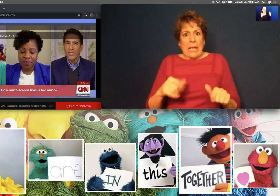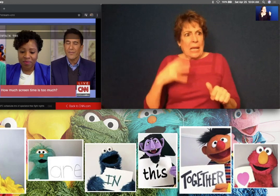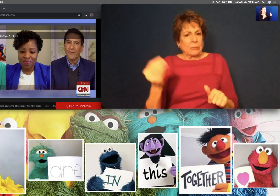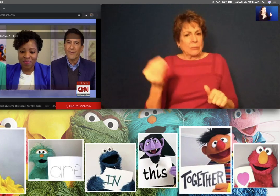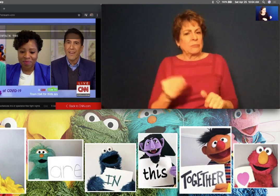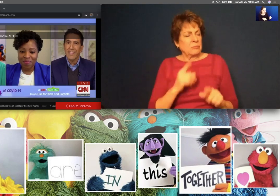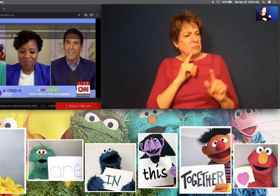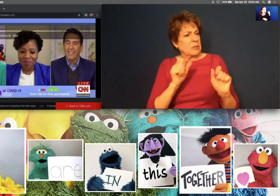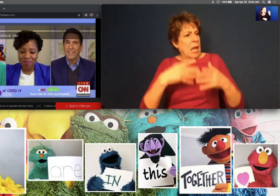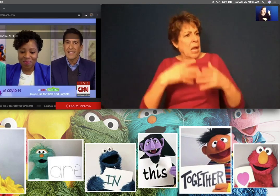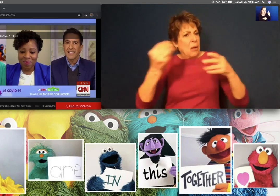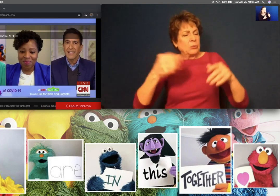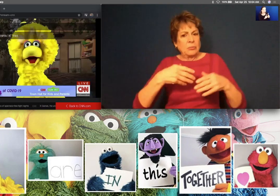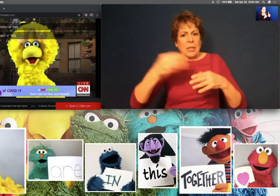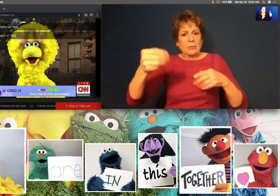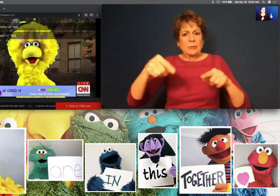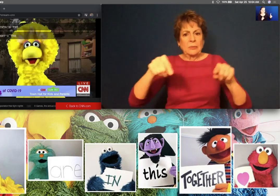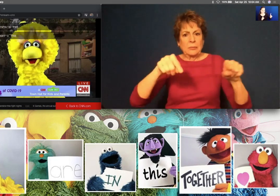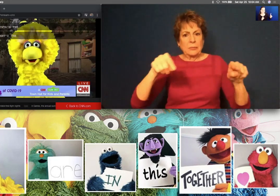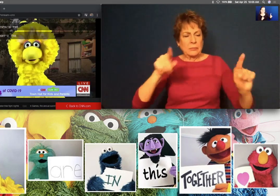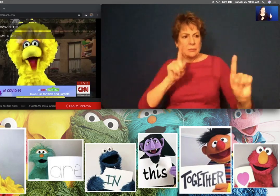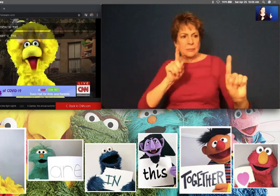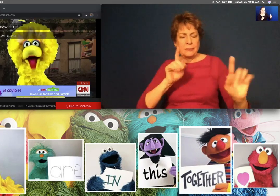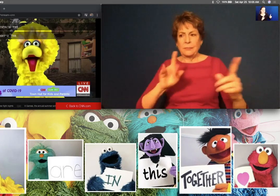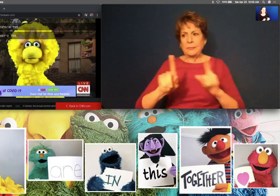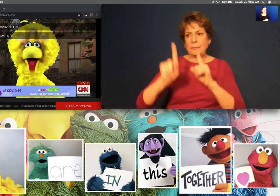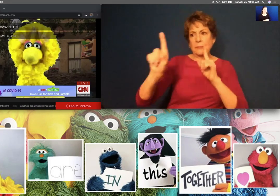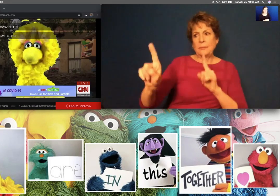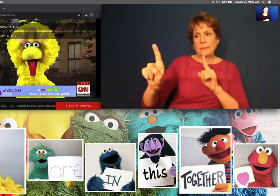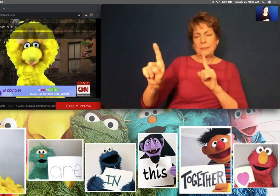And I hear Big Bird is back now as well with another question from a friend.